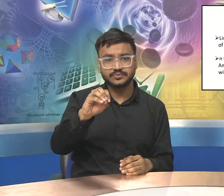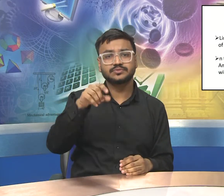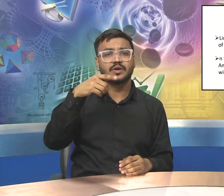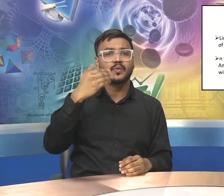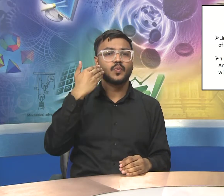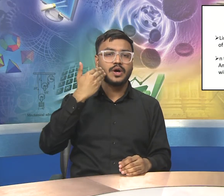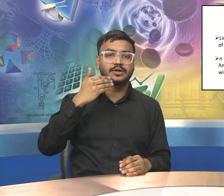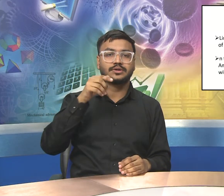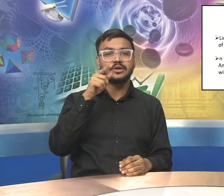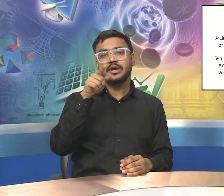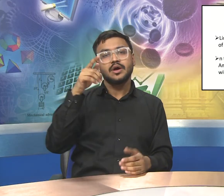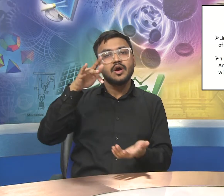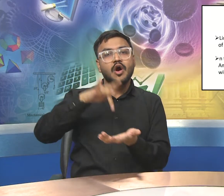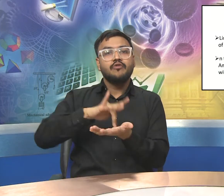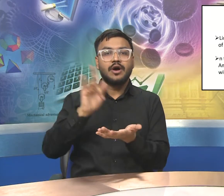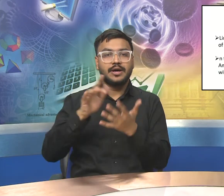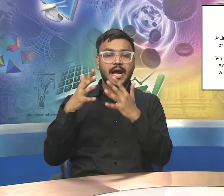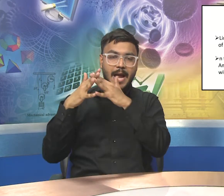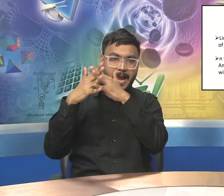In the 1960s,